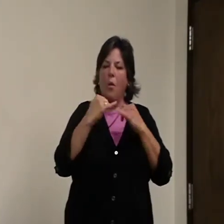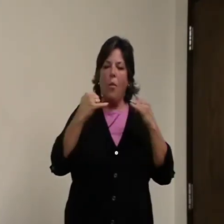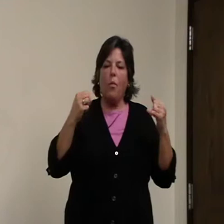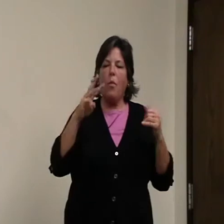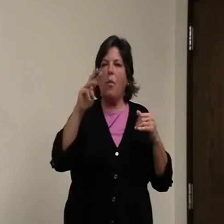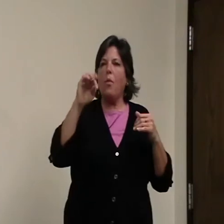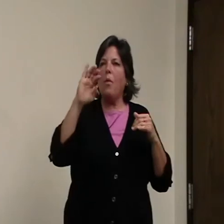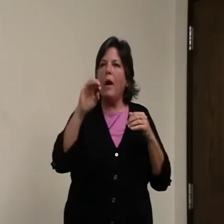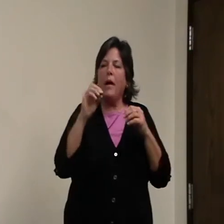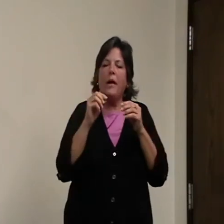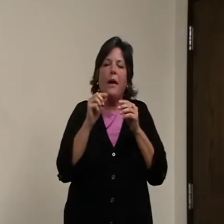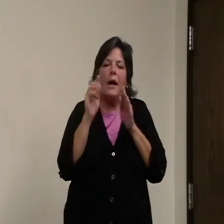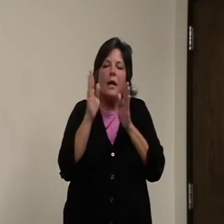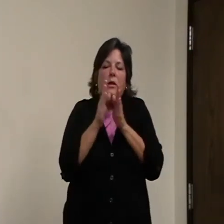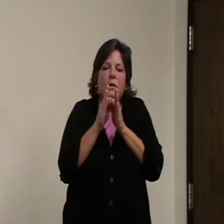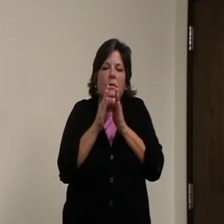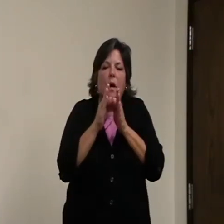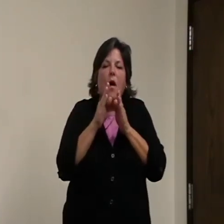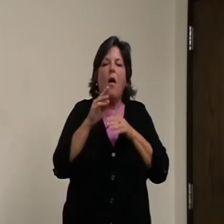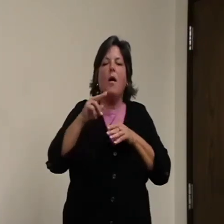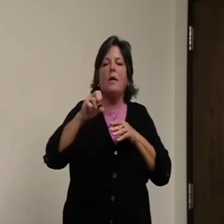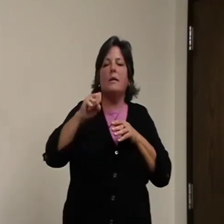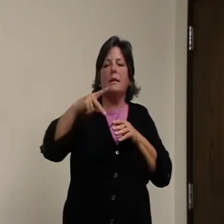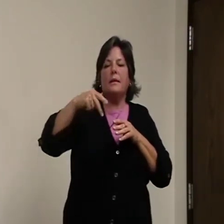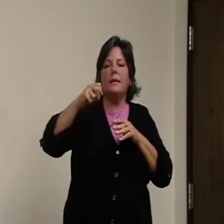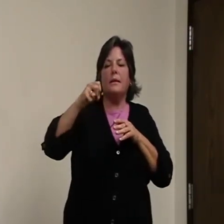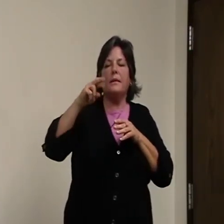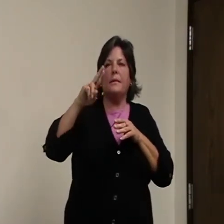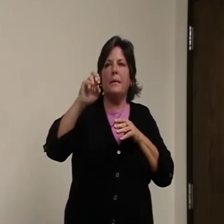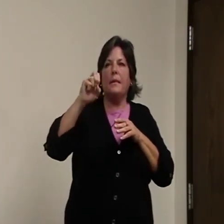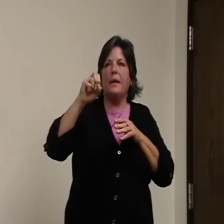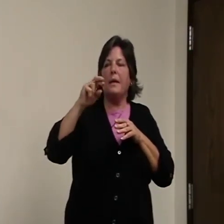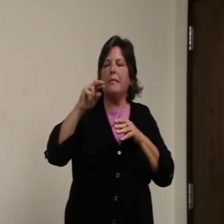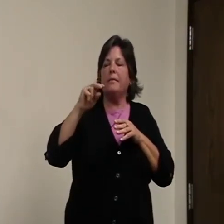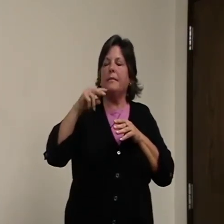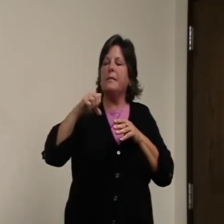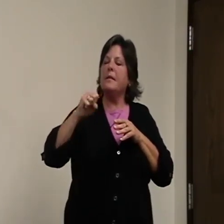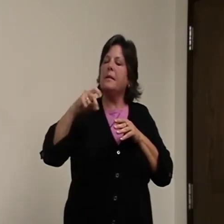speaker that sends the sound to the ear. They may or may not have a custom earpiece on it.